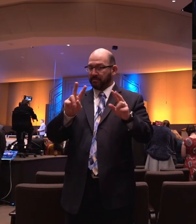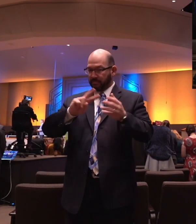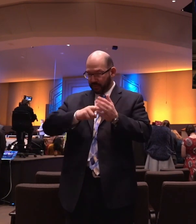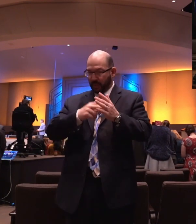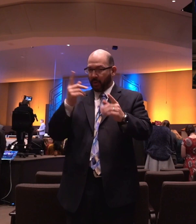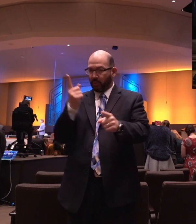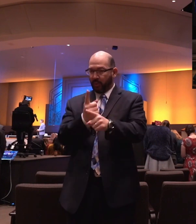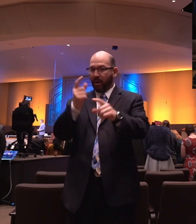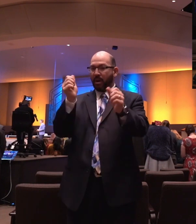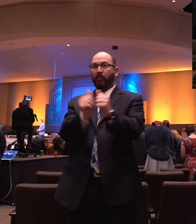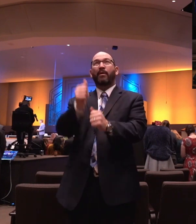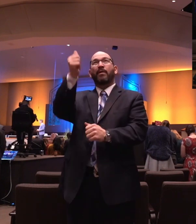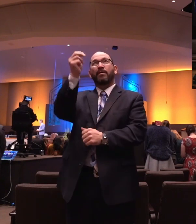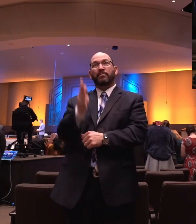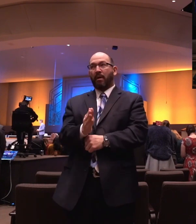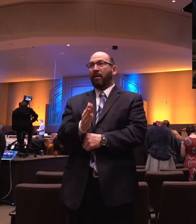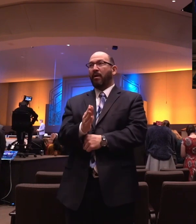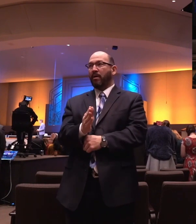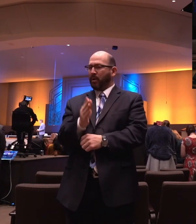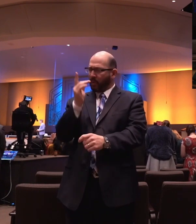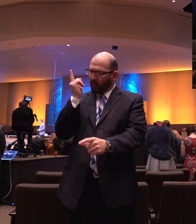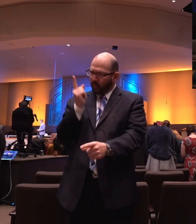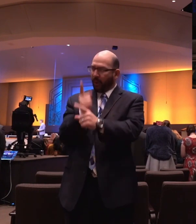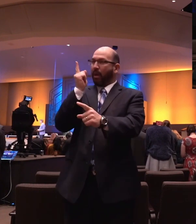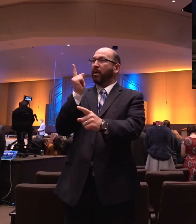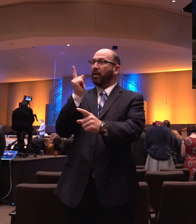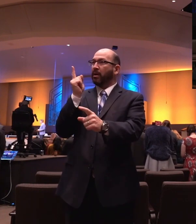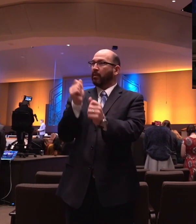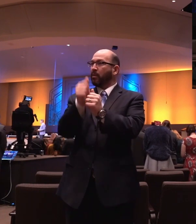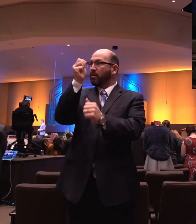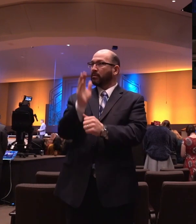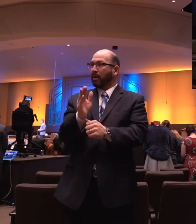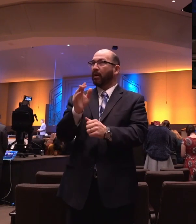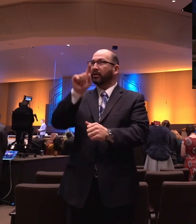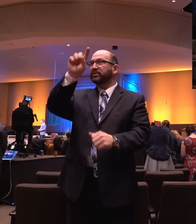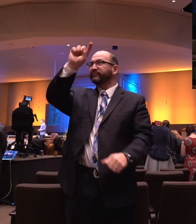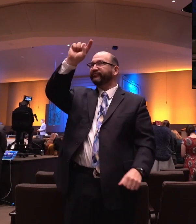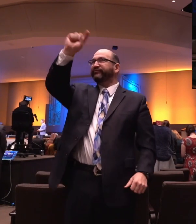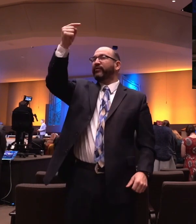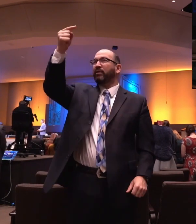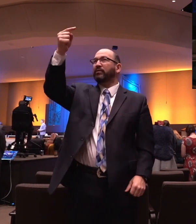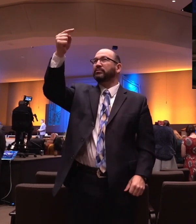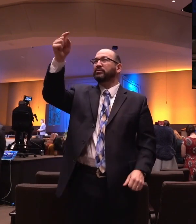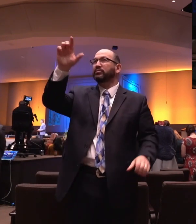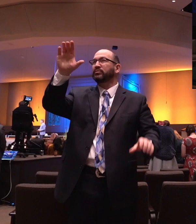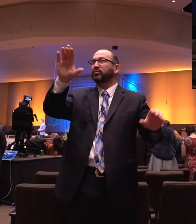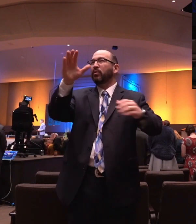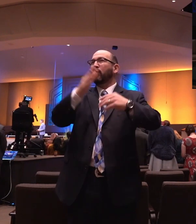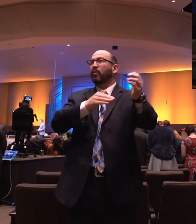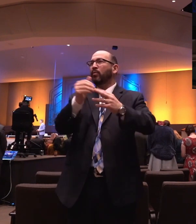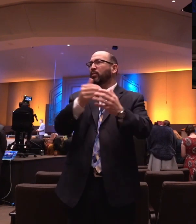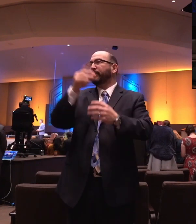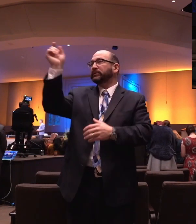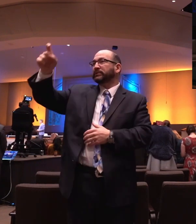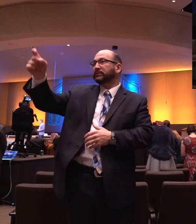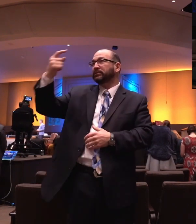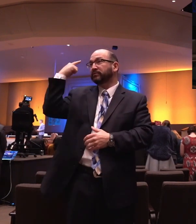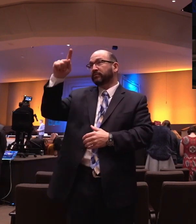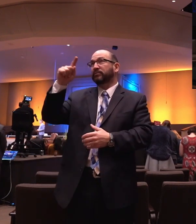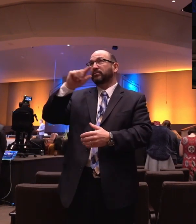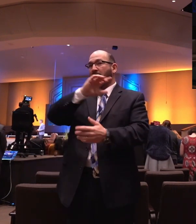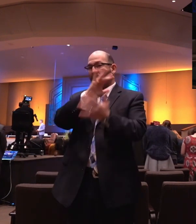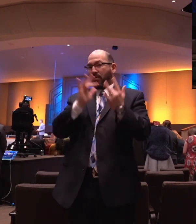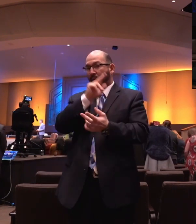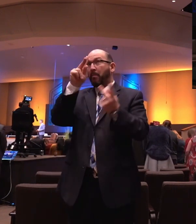You're willing to make him your number one priority. You're willing to do what's necessary for your heart to be perfect toward him.